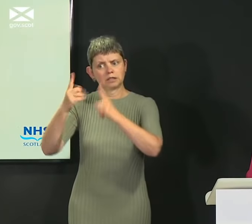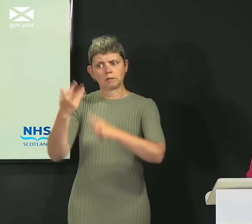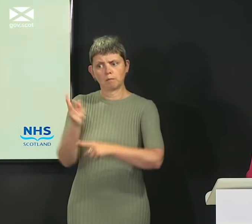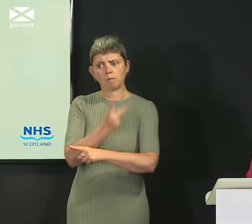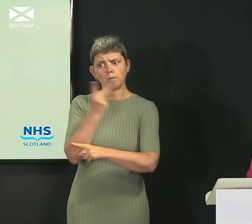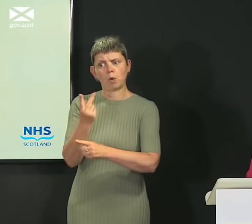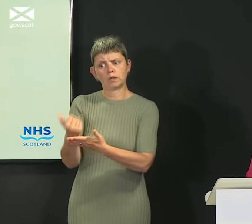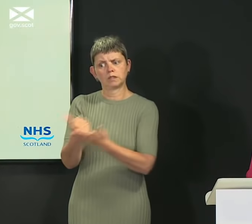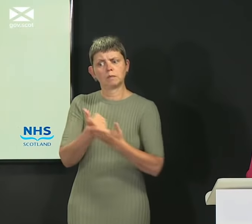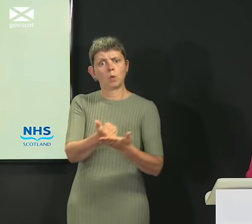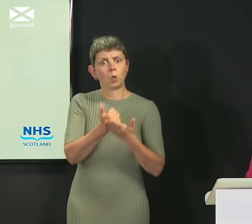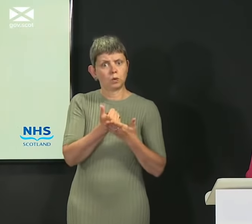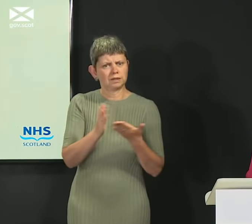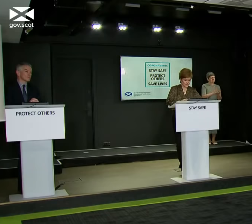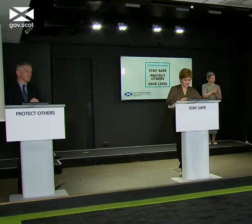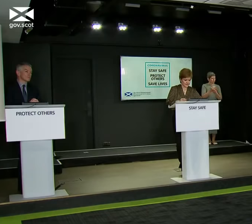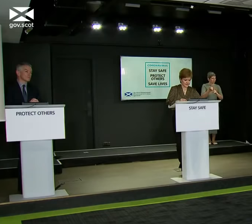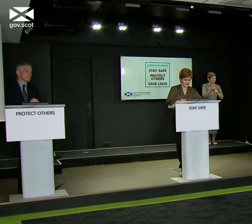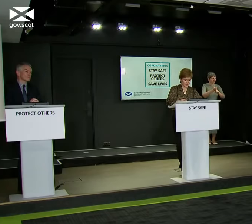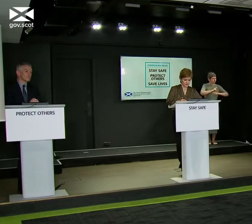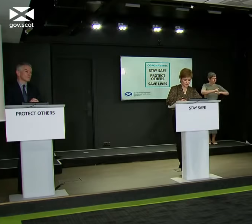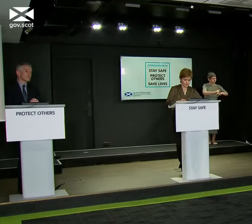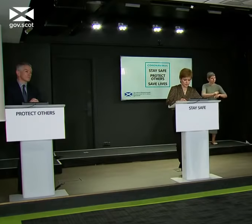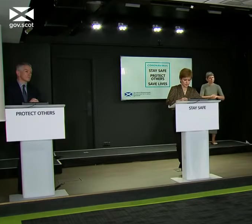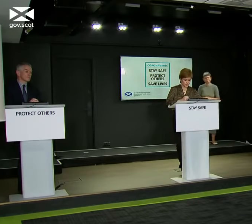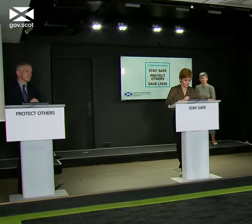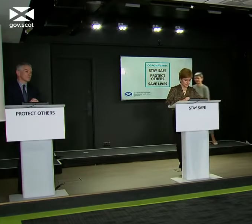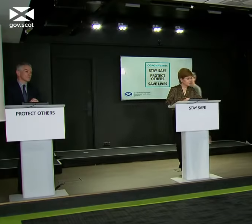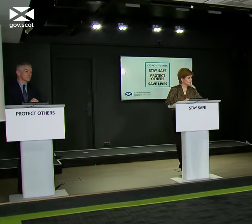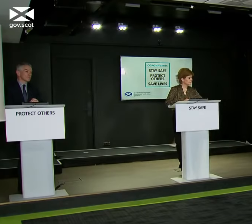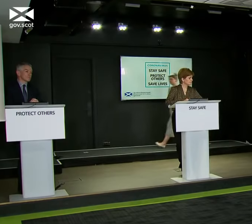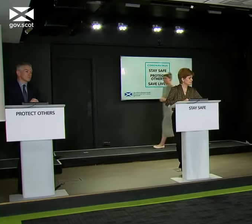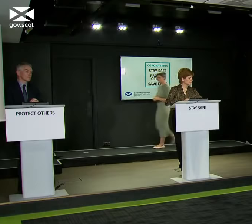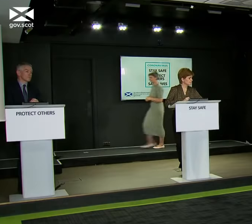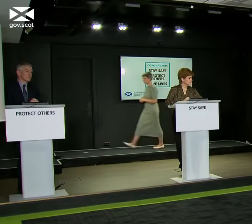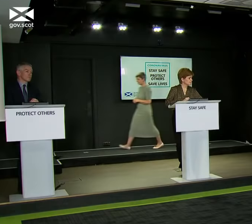situations can continue to be supported. Jack Foster from Global.